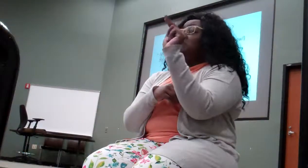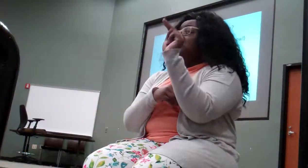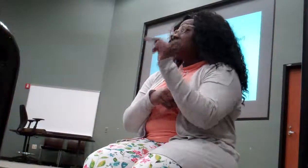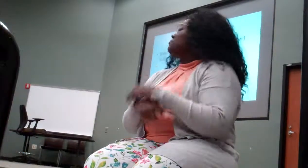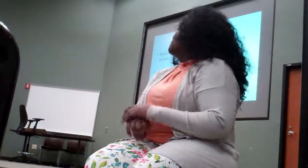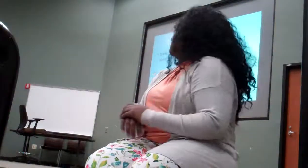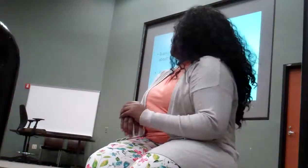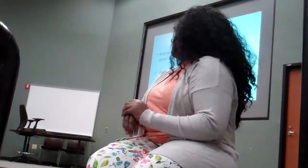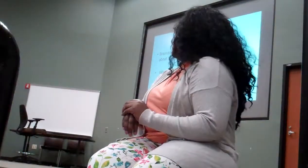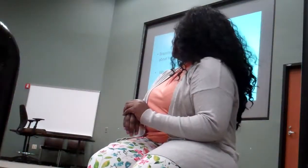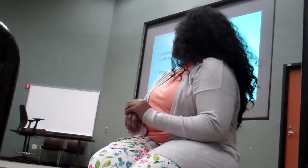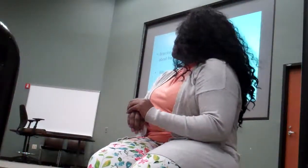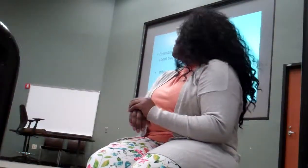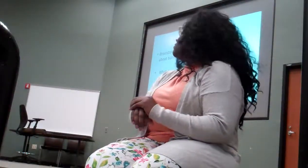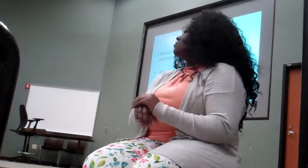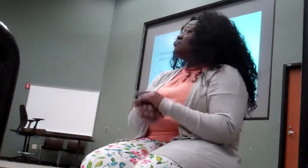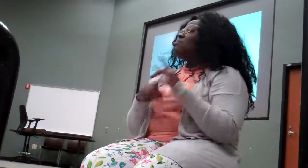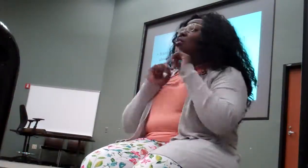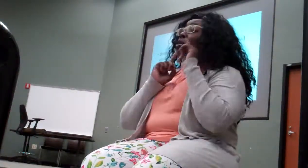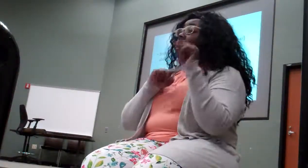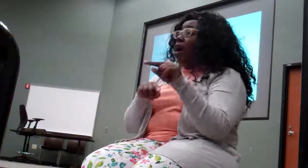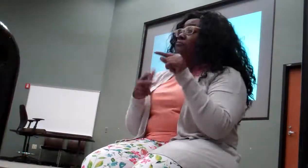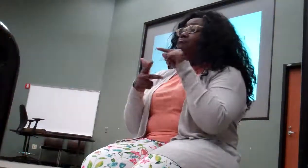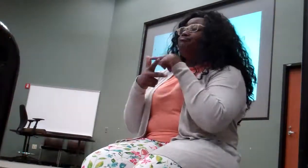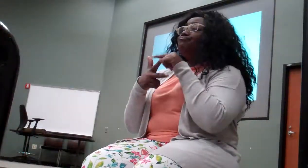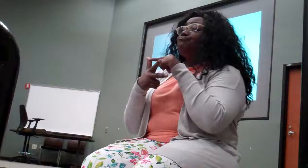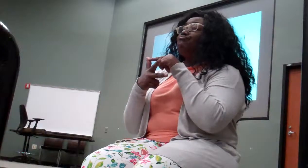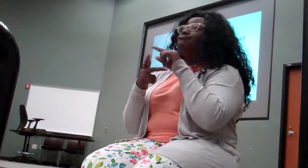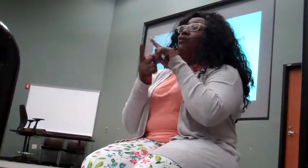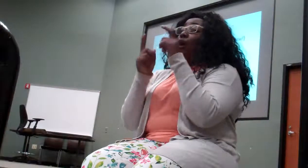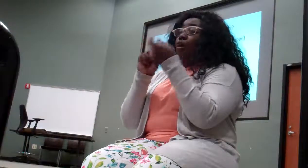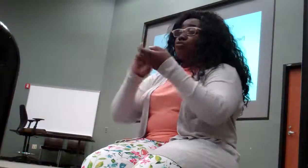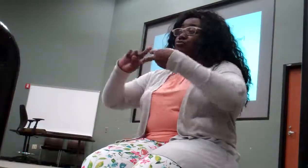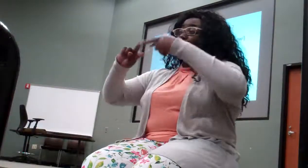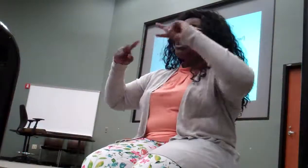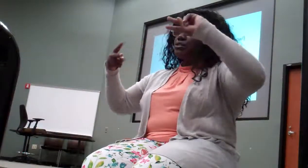responses. Altered genes,